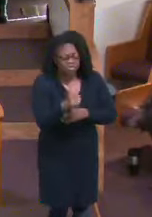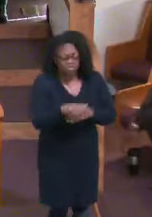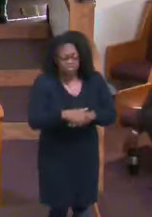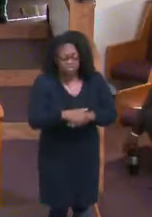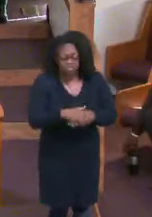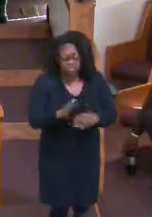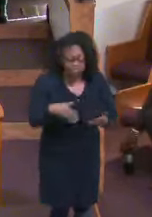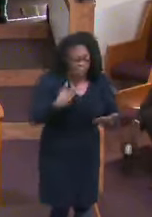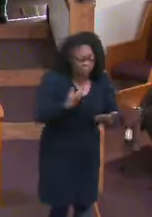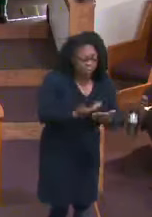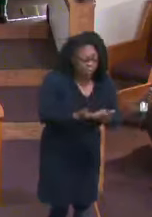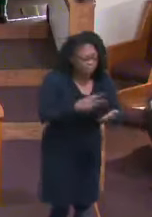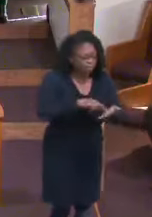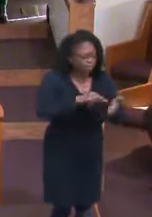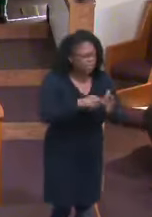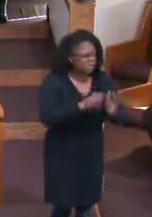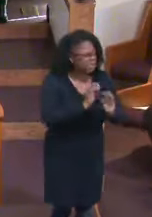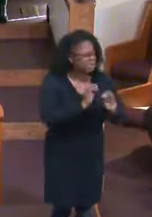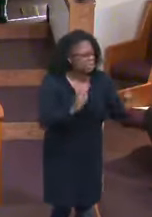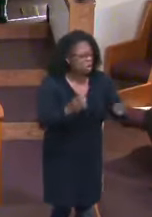that